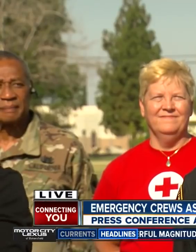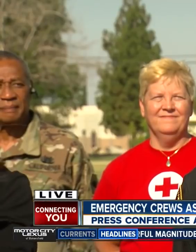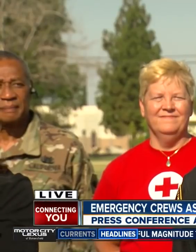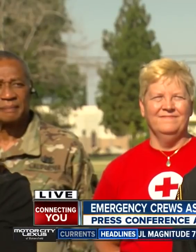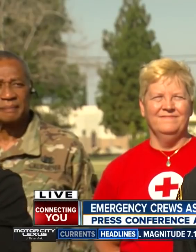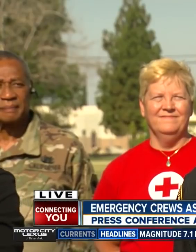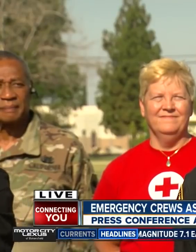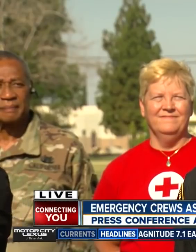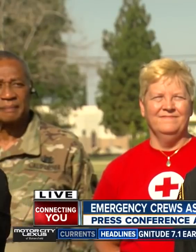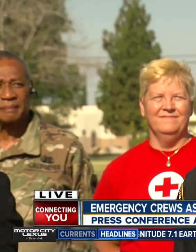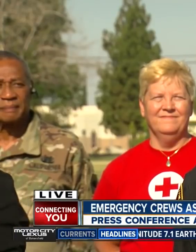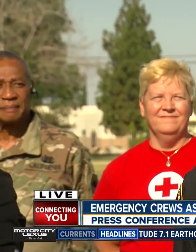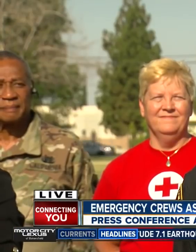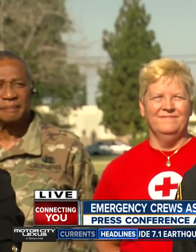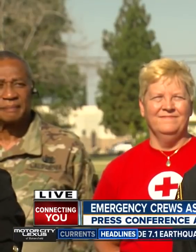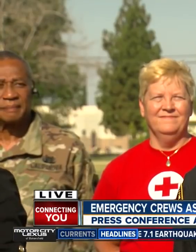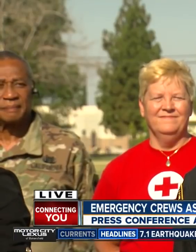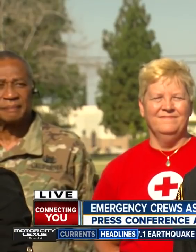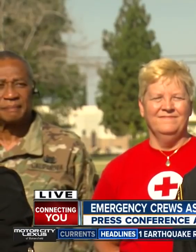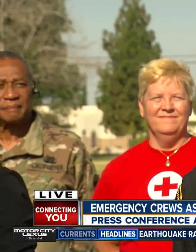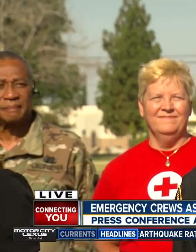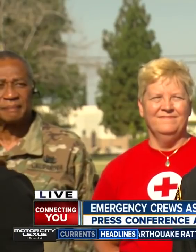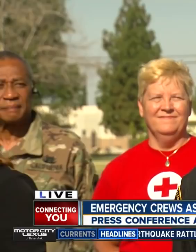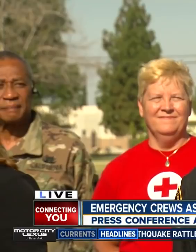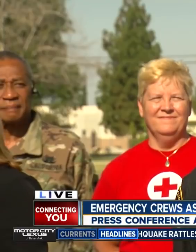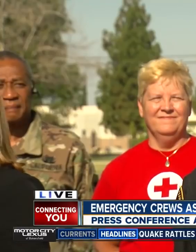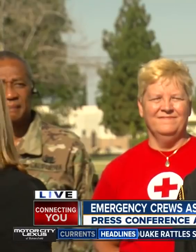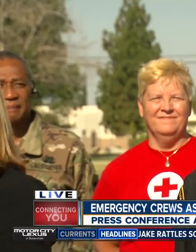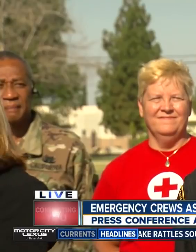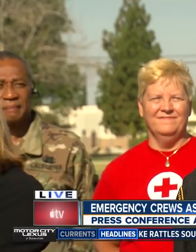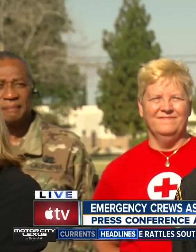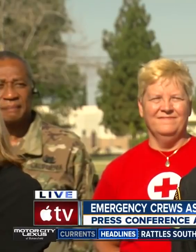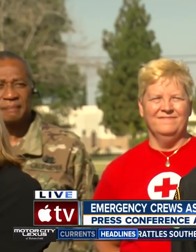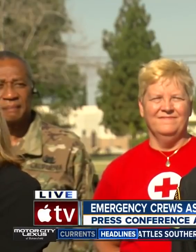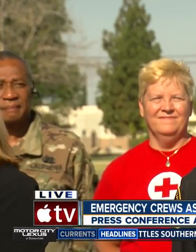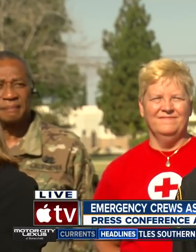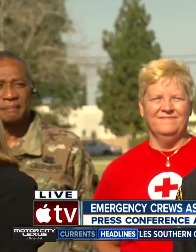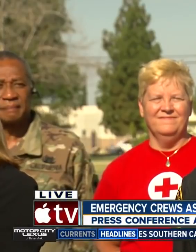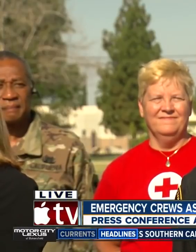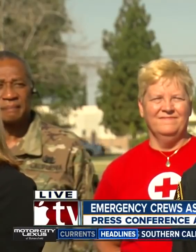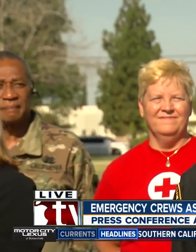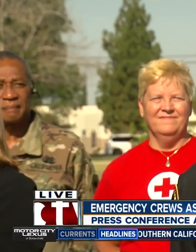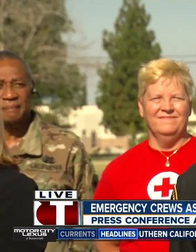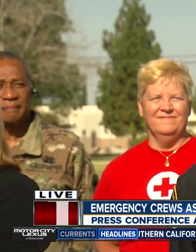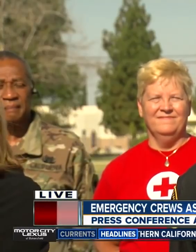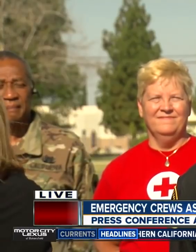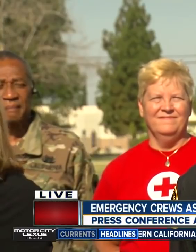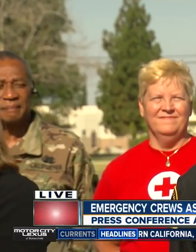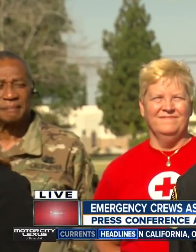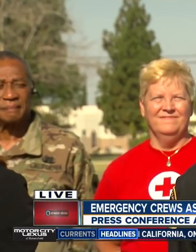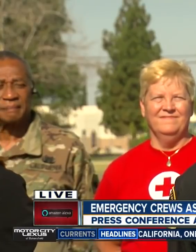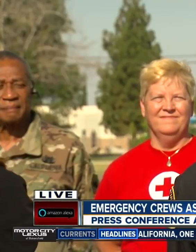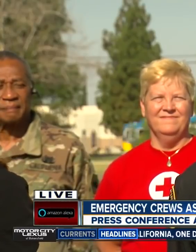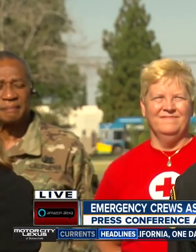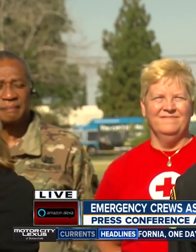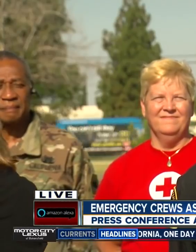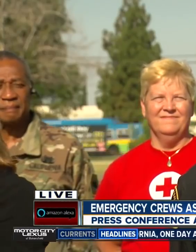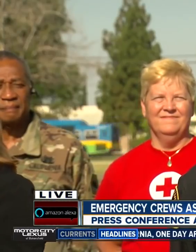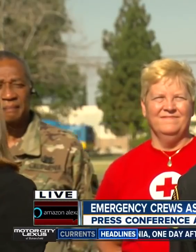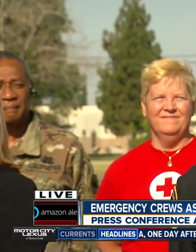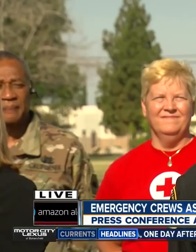building inspections. We do feel like there is damage, but we don't know the extents of it yet. Nobody was trapped.